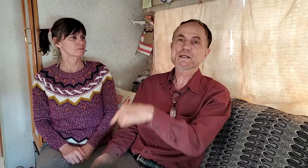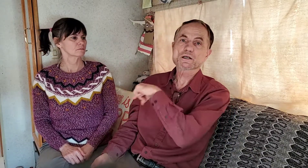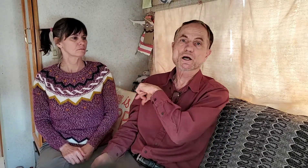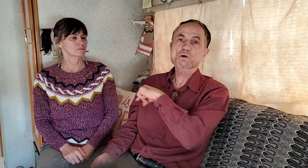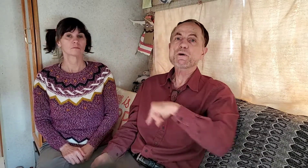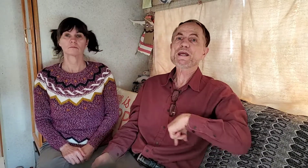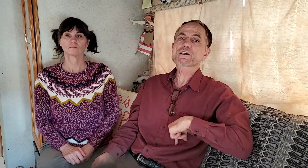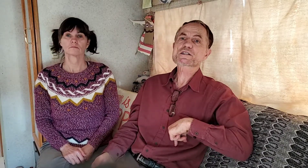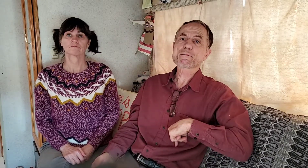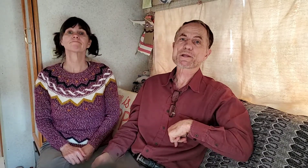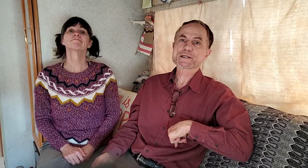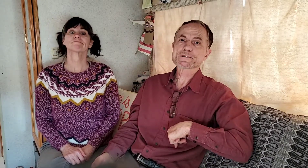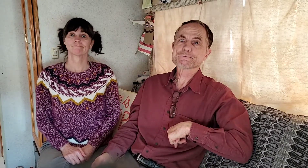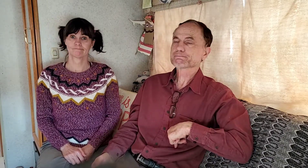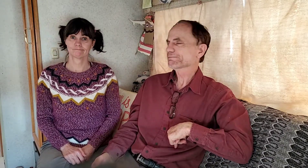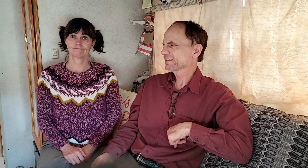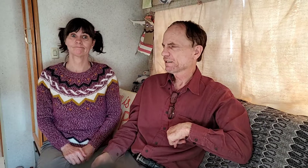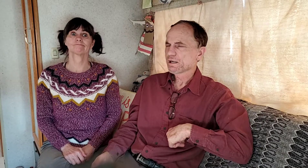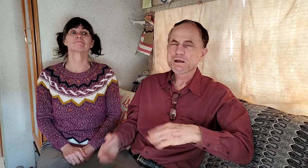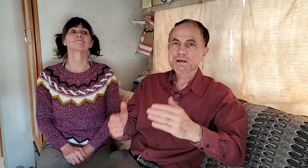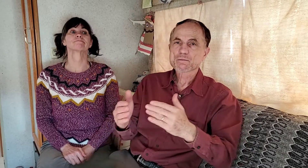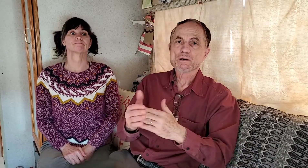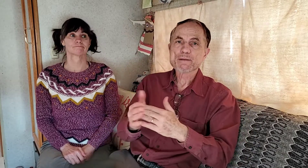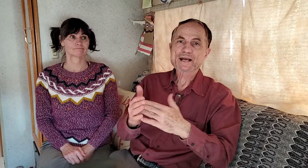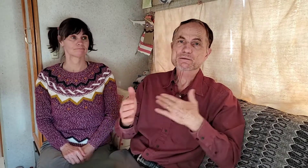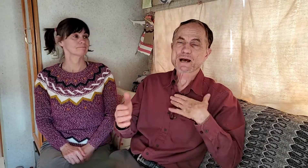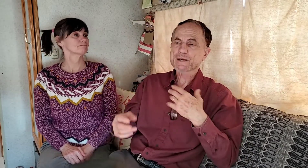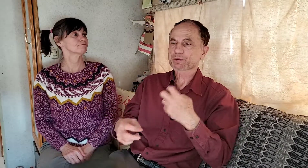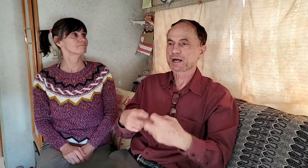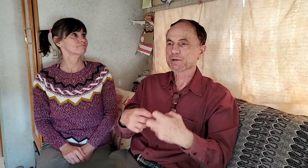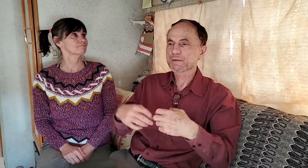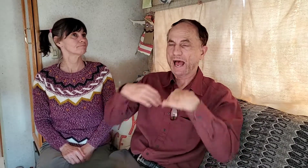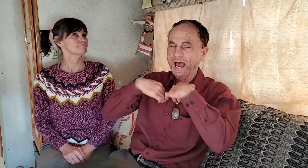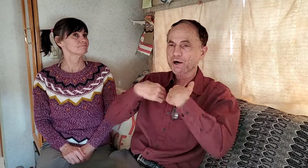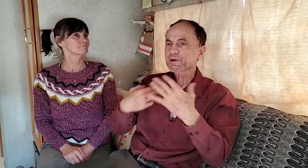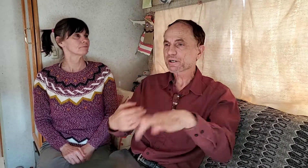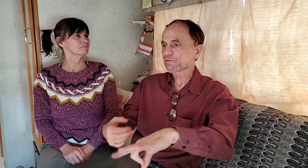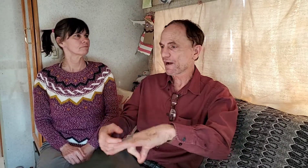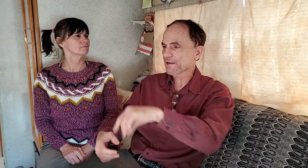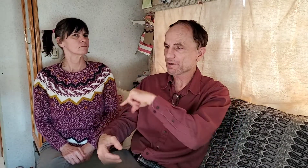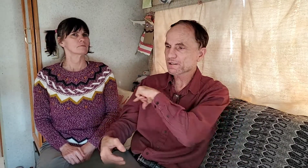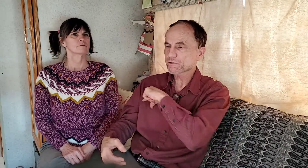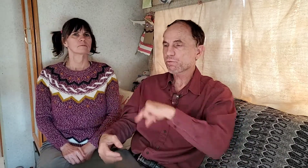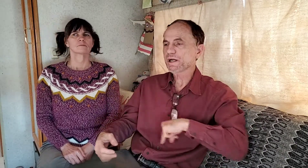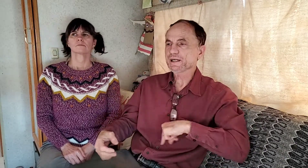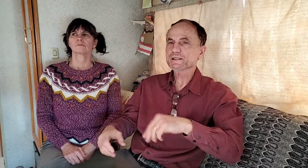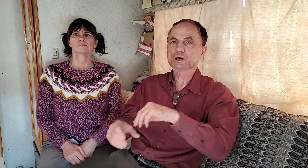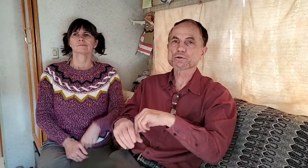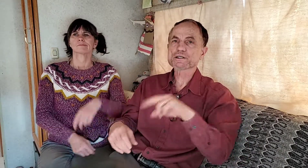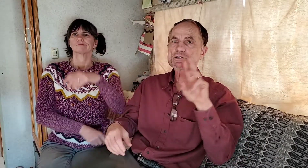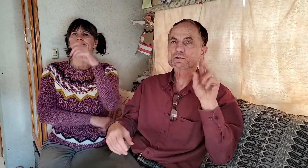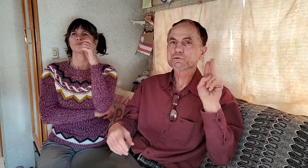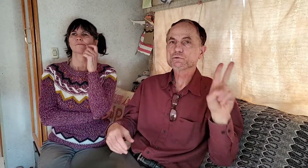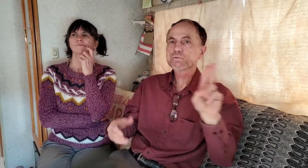a queen or something. But back to my problem. How are we going to find me a queen in only 2